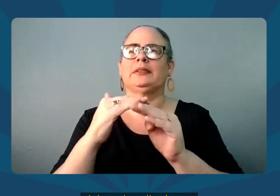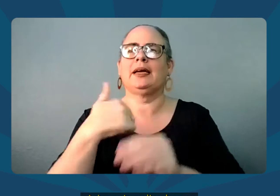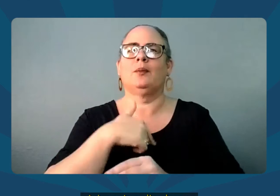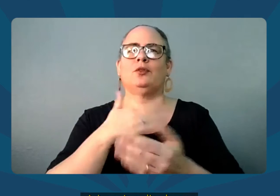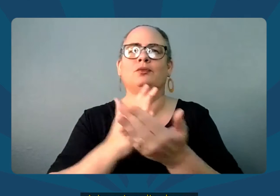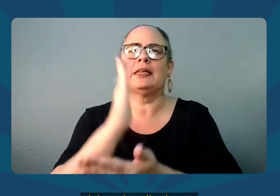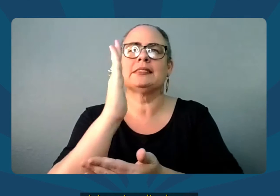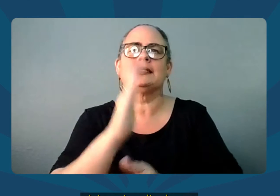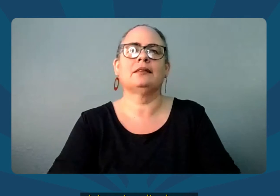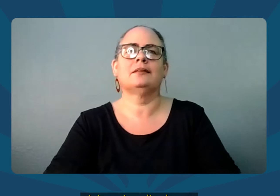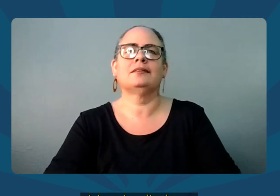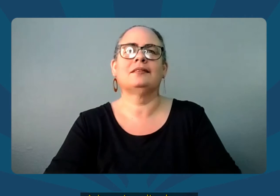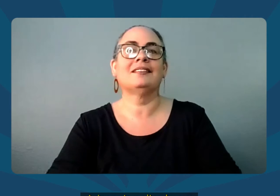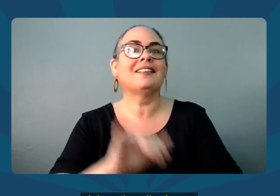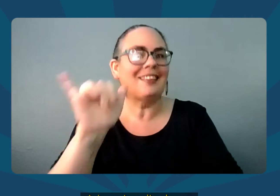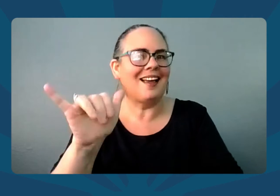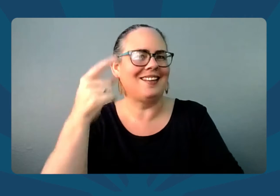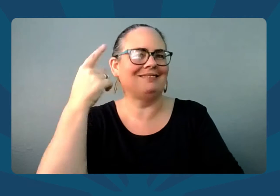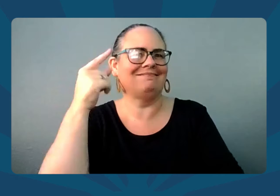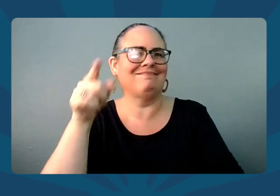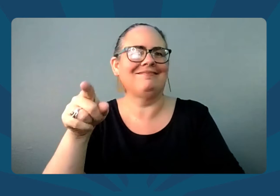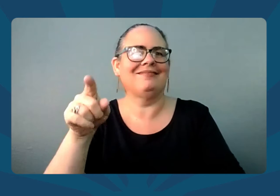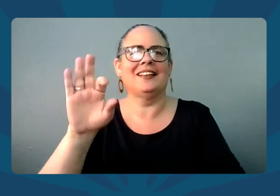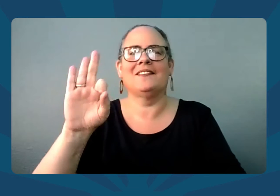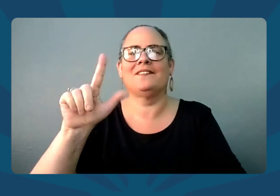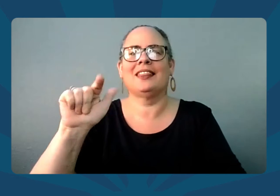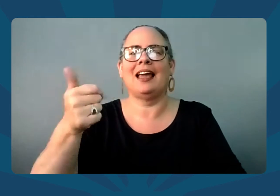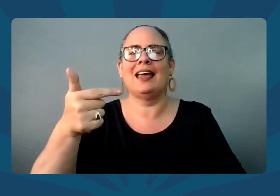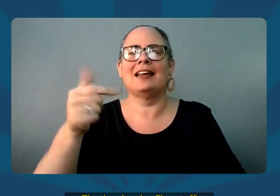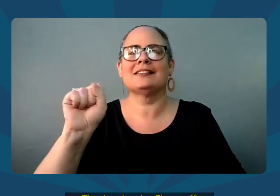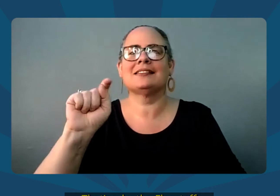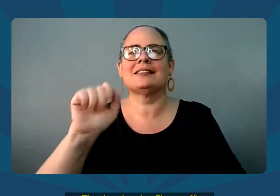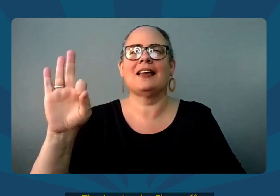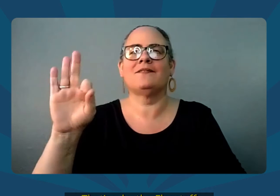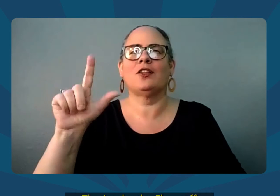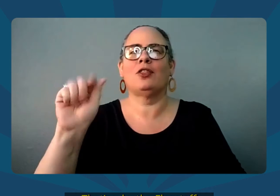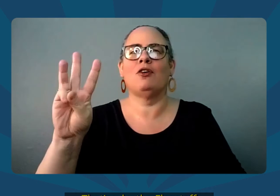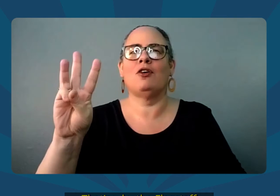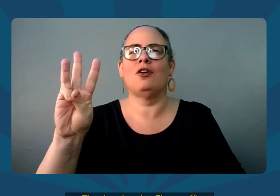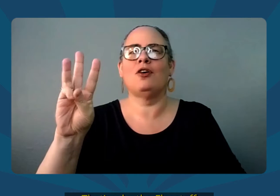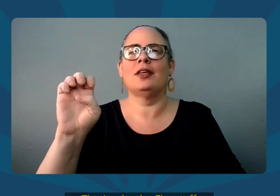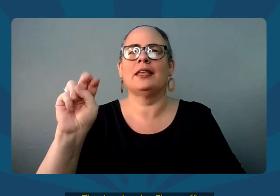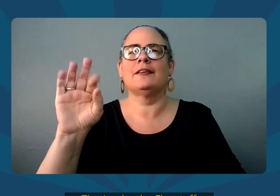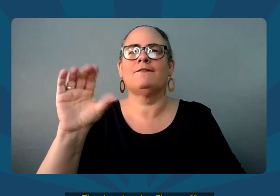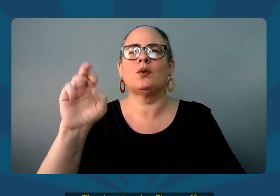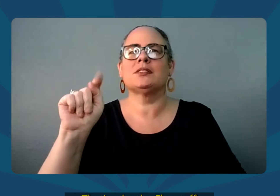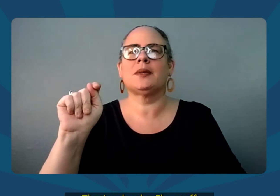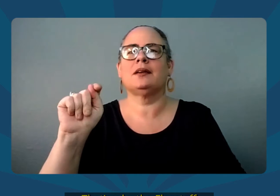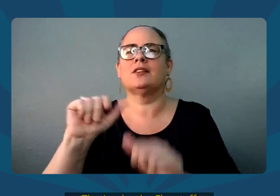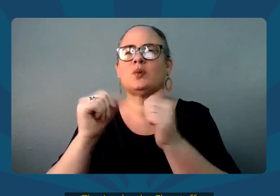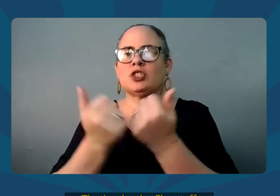Arizona's police know I am the best candidate to protect our rights. That's why the Flagstaff Law